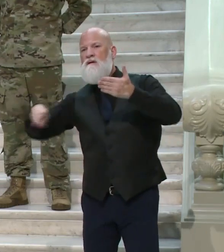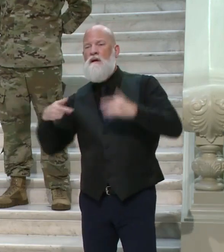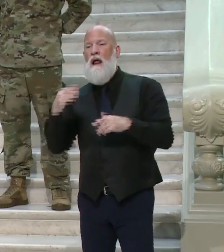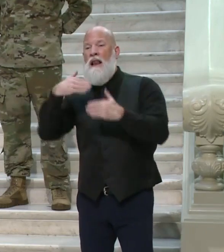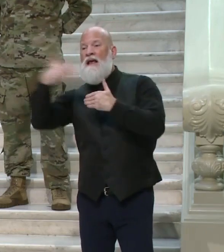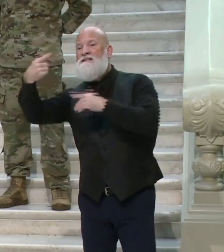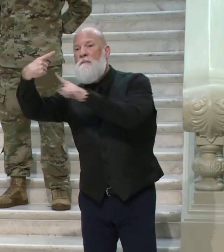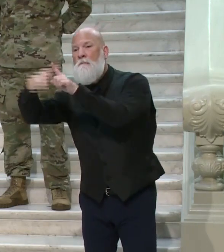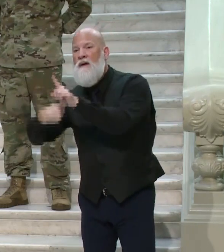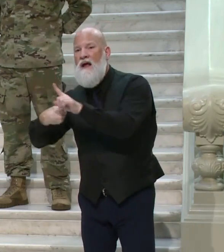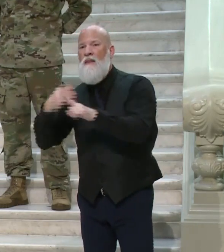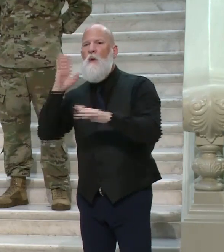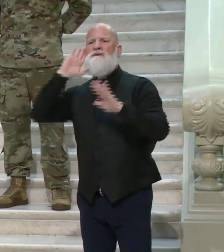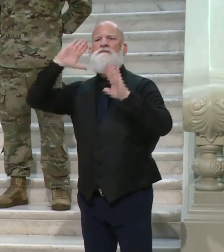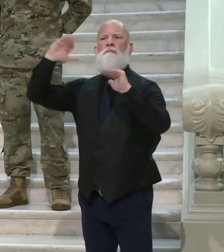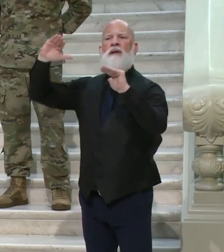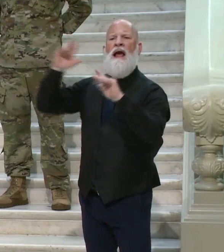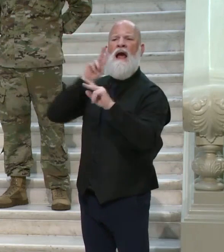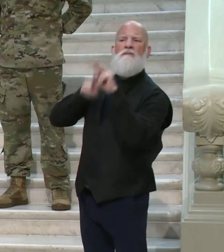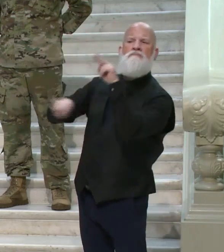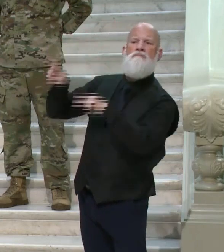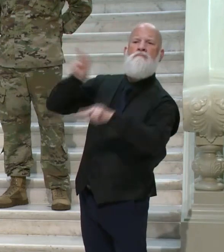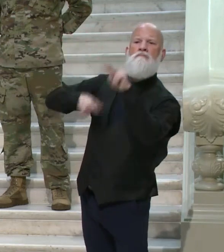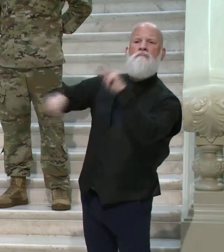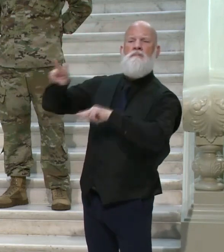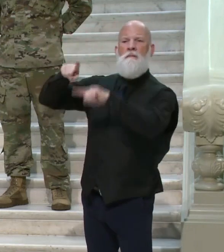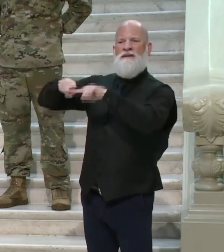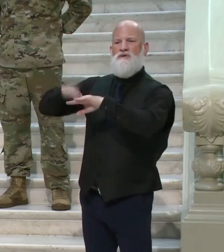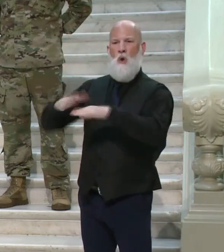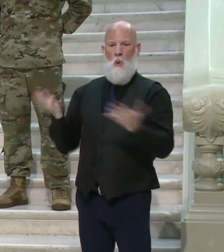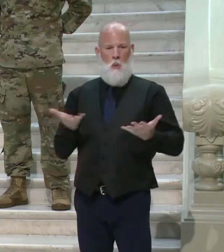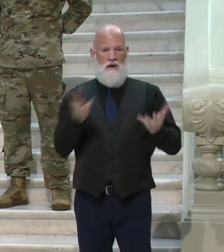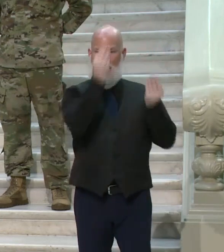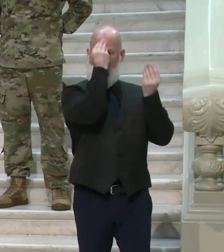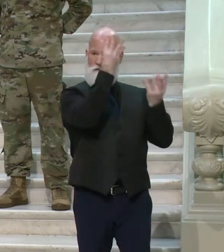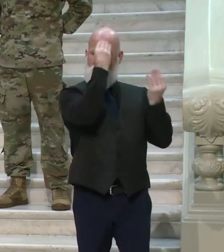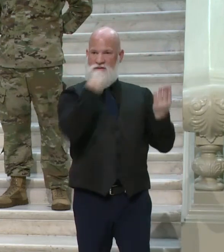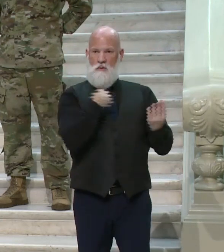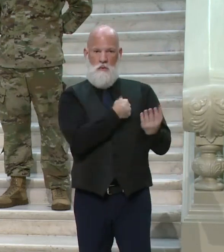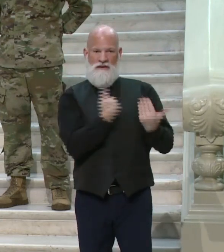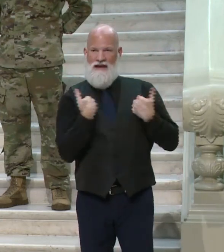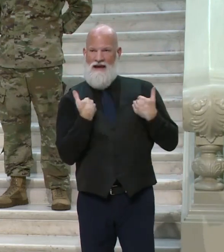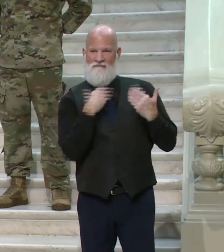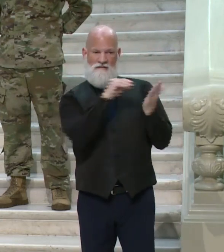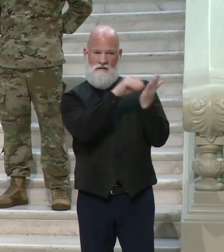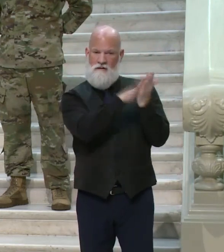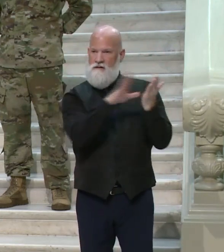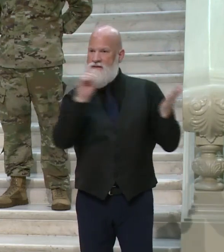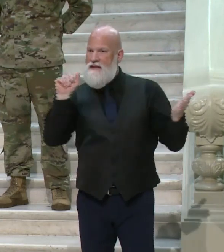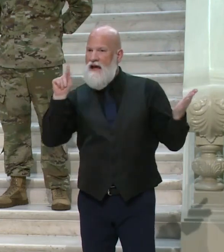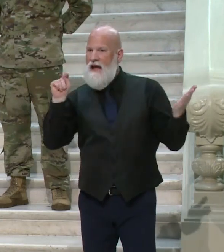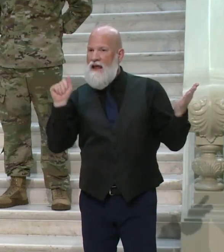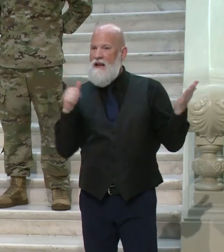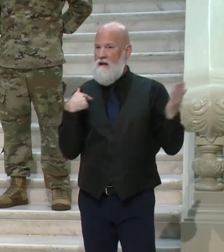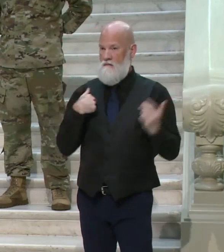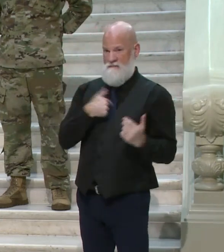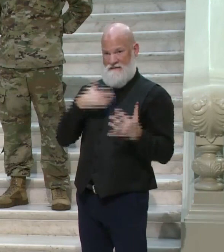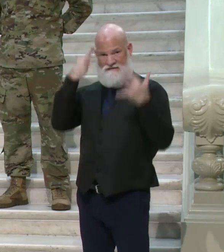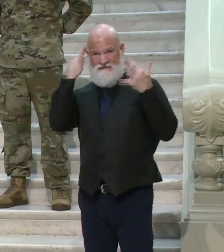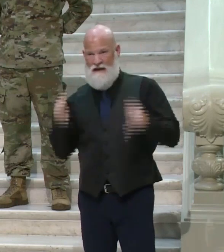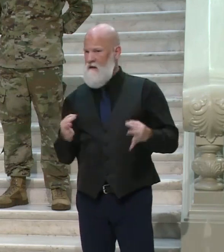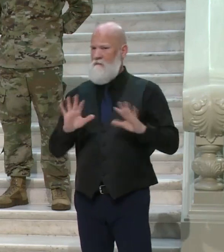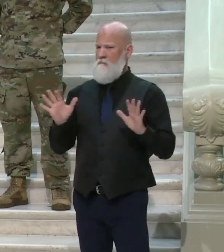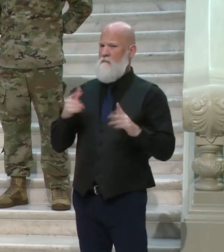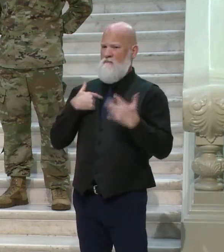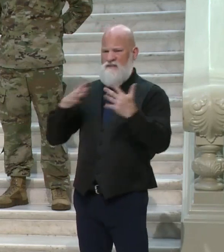like, based on that data. And I just haven't made those decisions yet. I've talked to Dr.